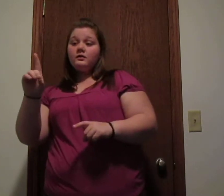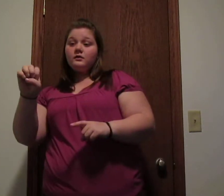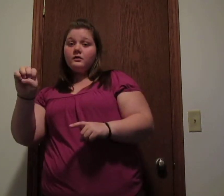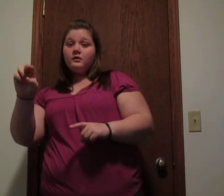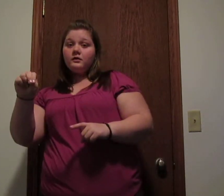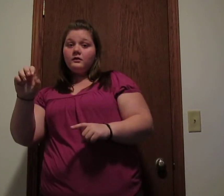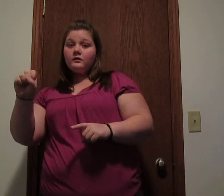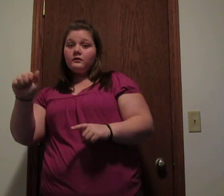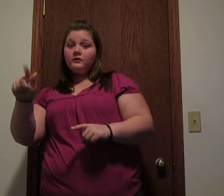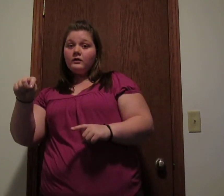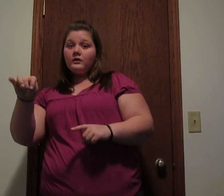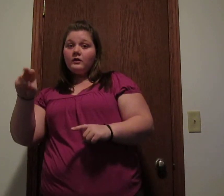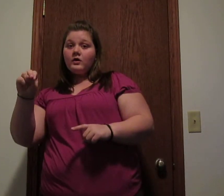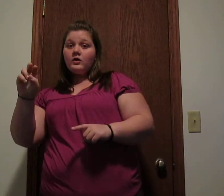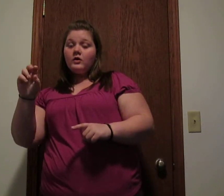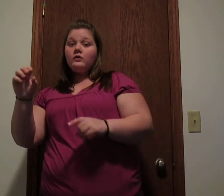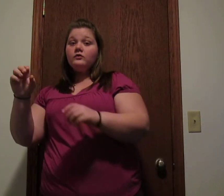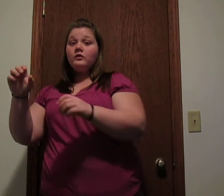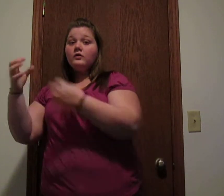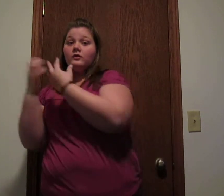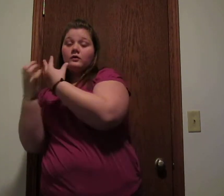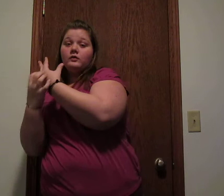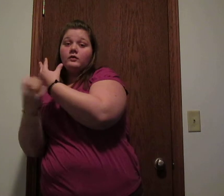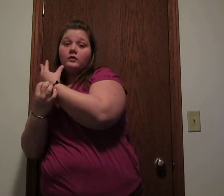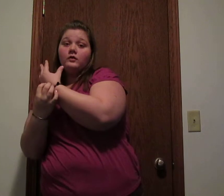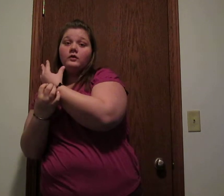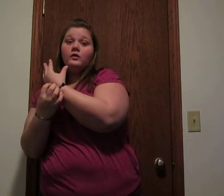in the gaseous form and convert that into water into liquid.